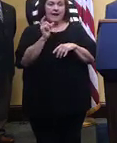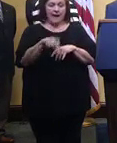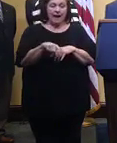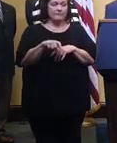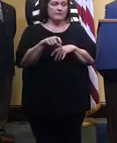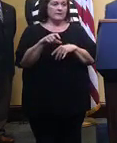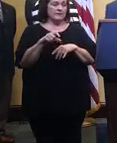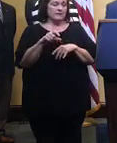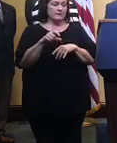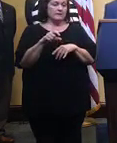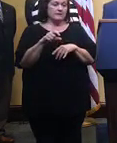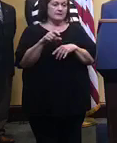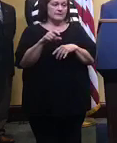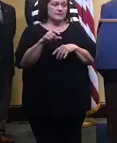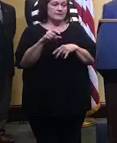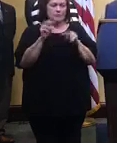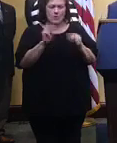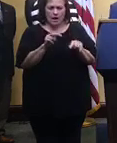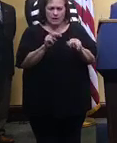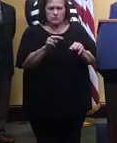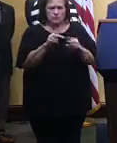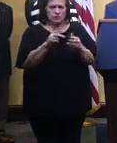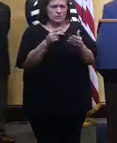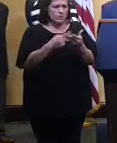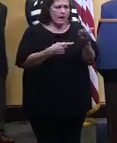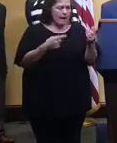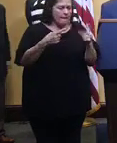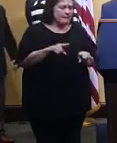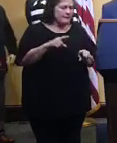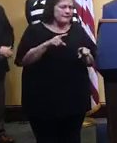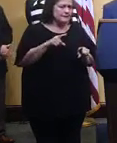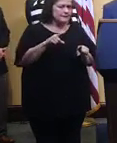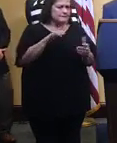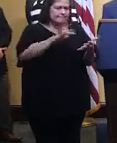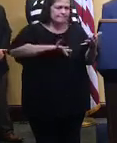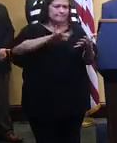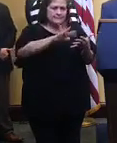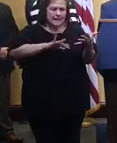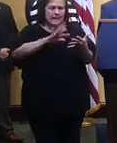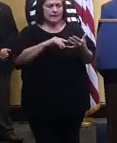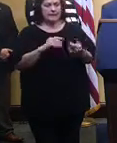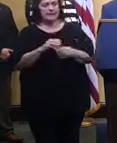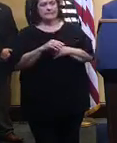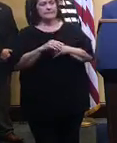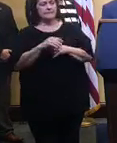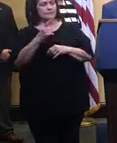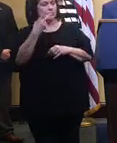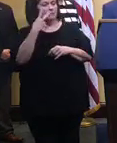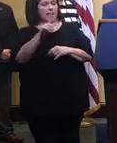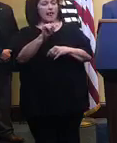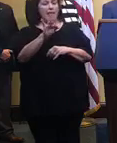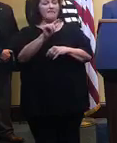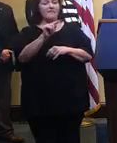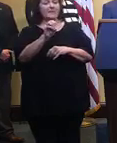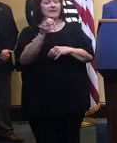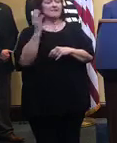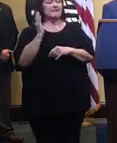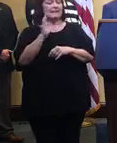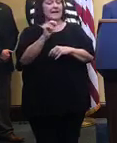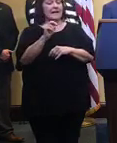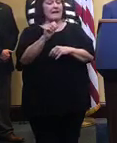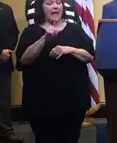an event, and as some of you may have seen, there was some overtopping at the Lafitte Canal, which caused us to